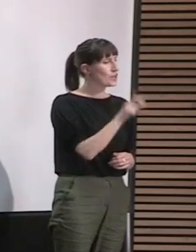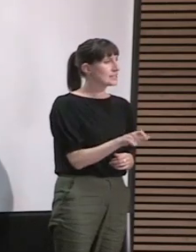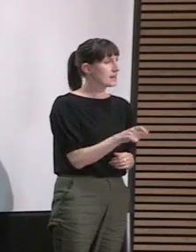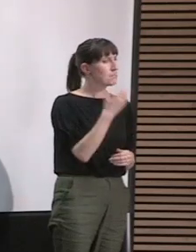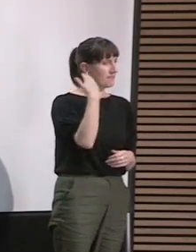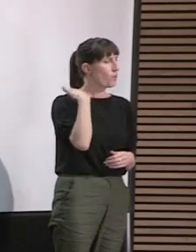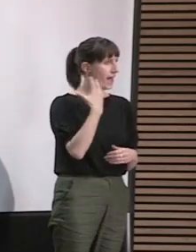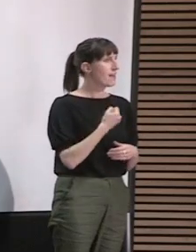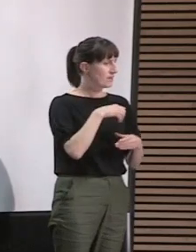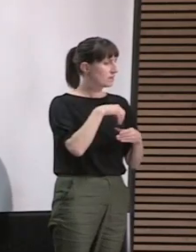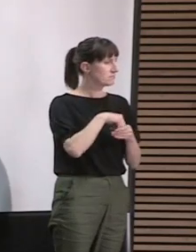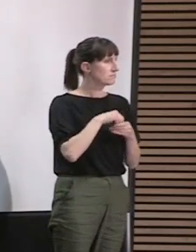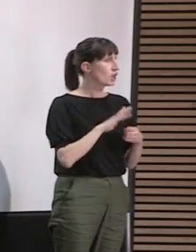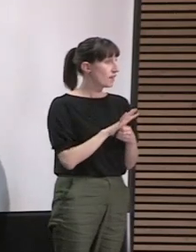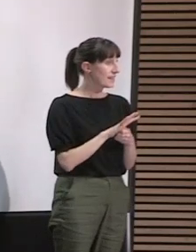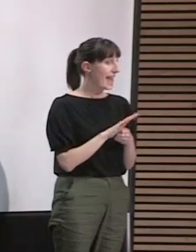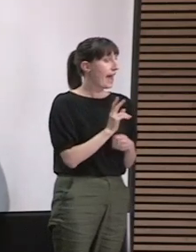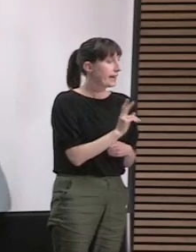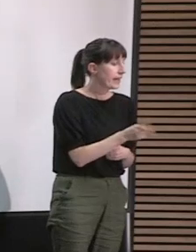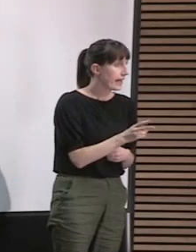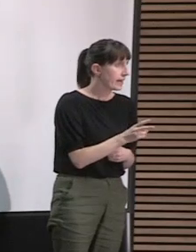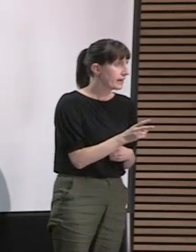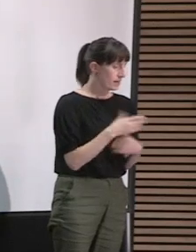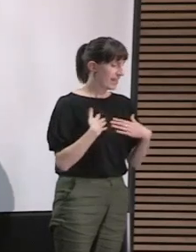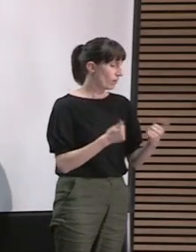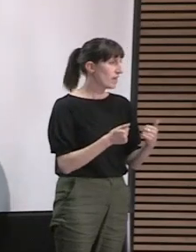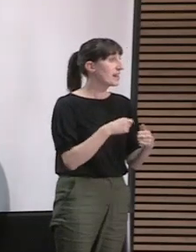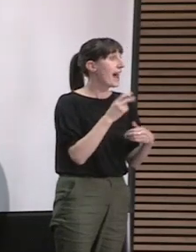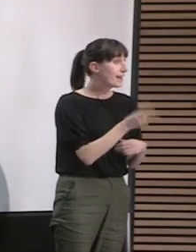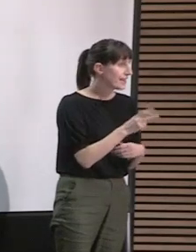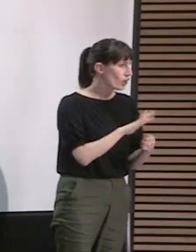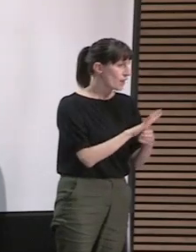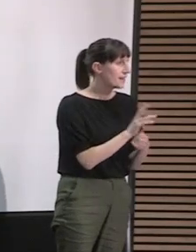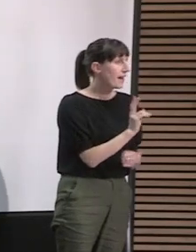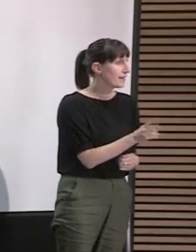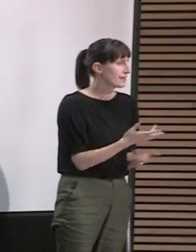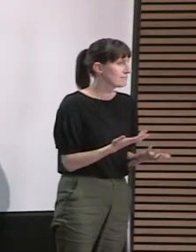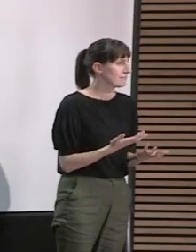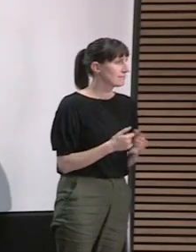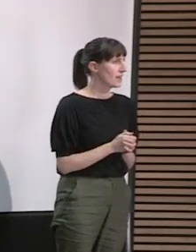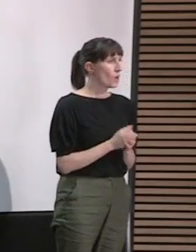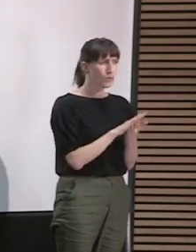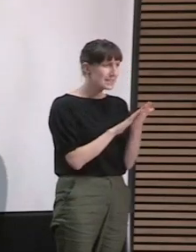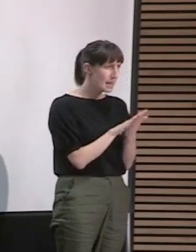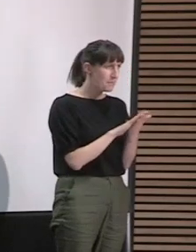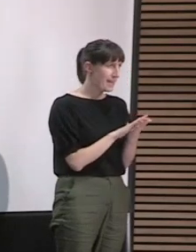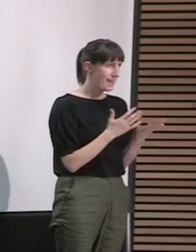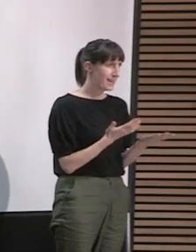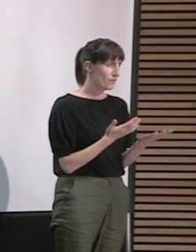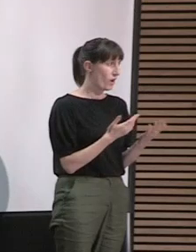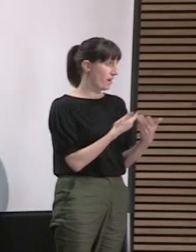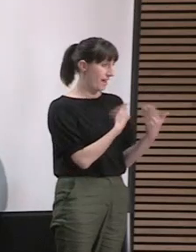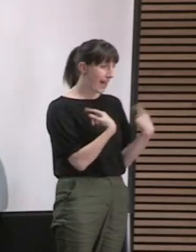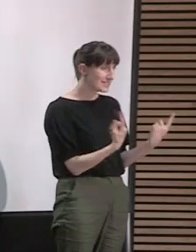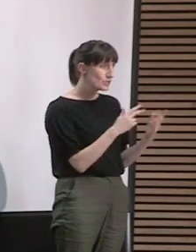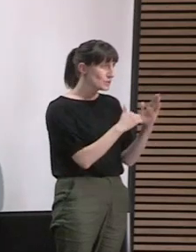New Zealand, and specifically does this validate our elimination strategy or raise problems for herd immunity and effective